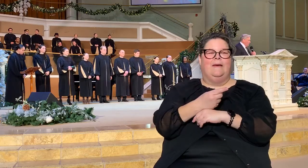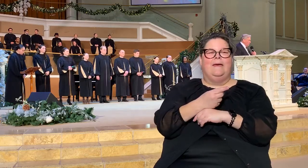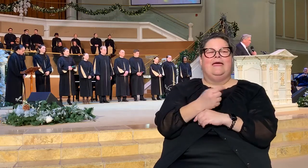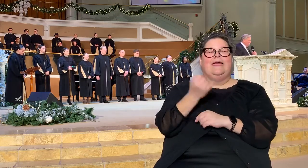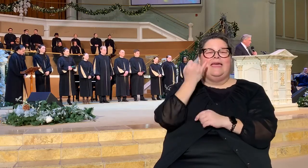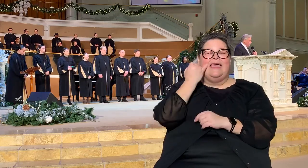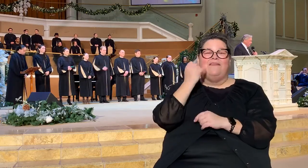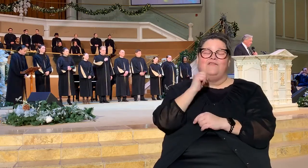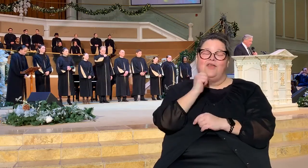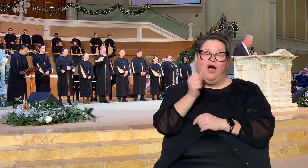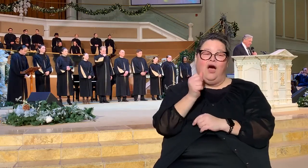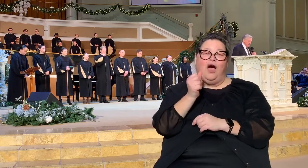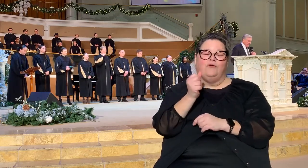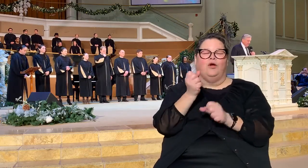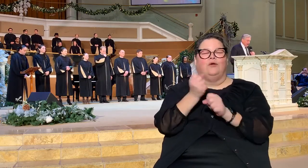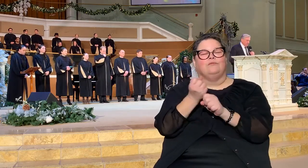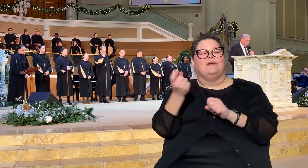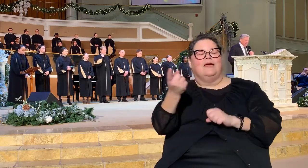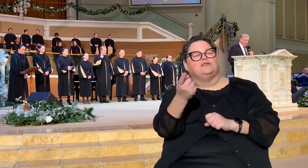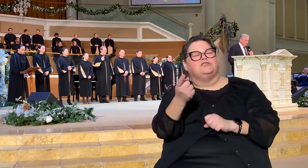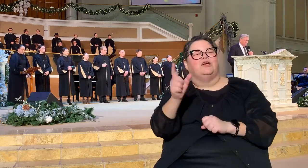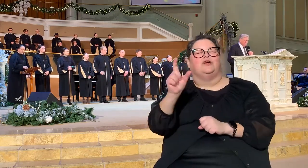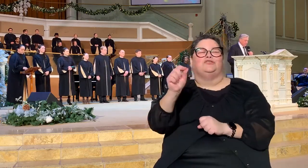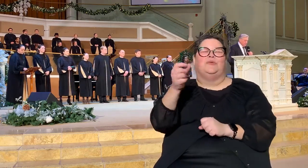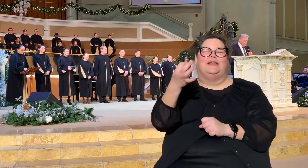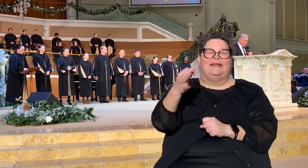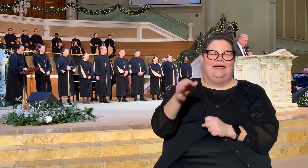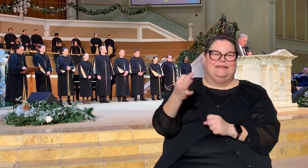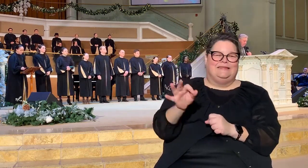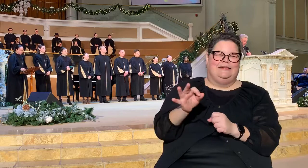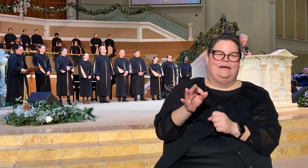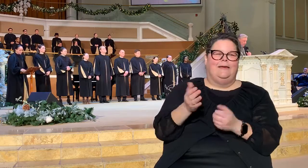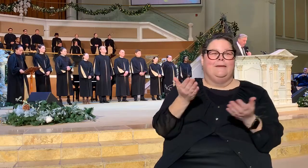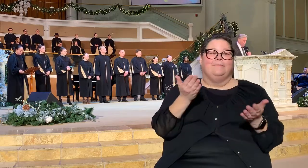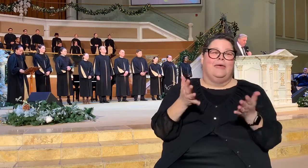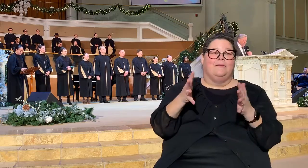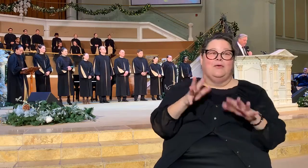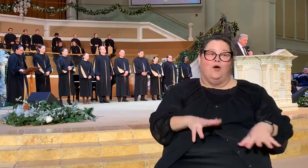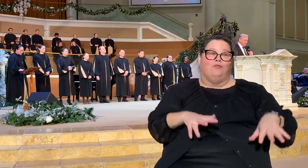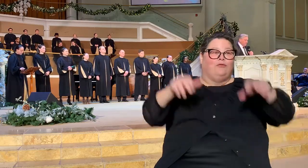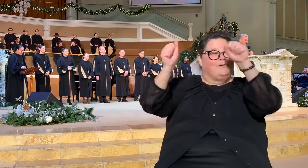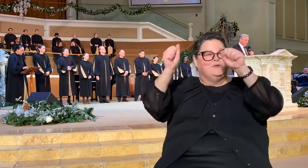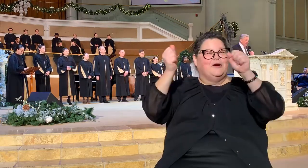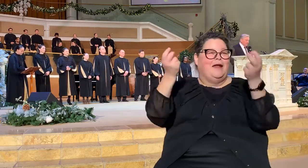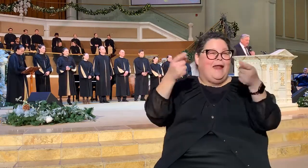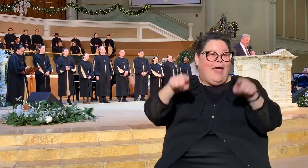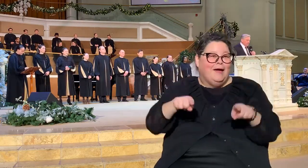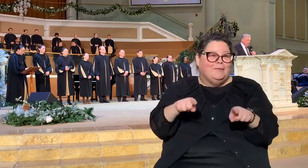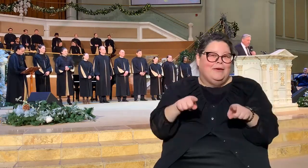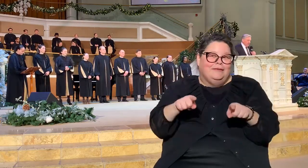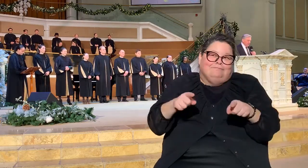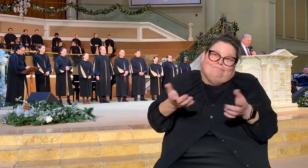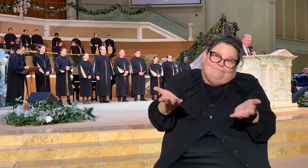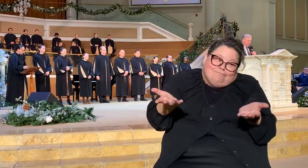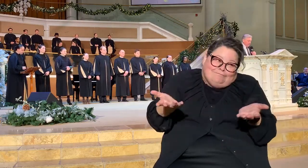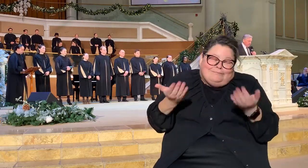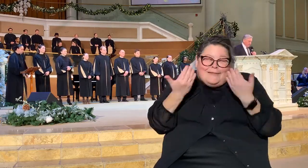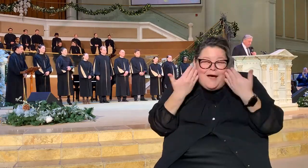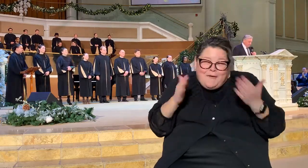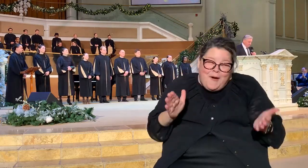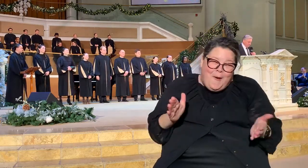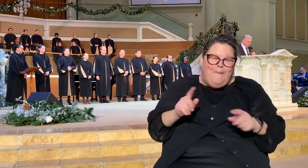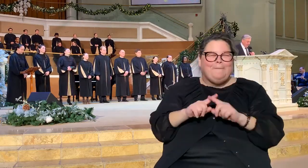on 2019. The rapture may take place before 2019 is over. You'll never get credit on your taxes.